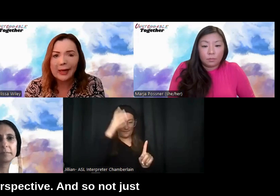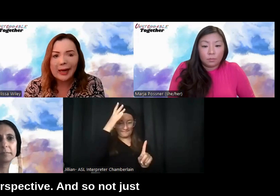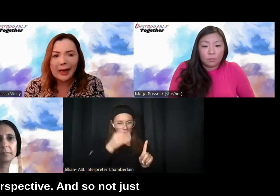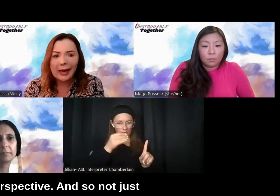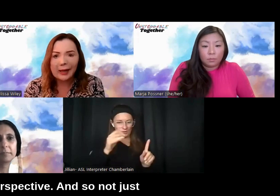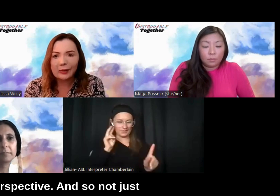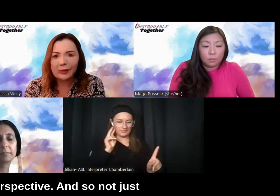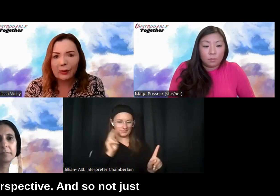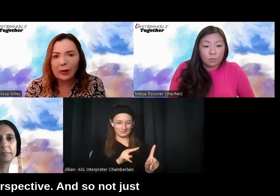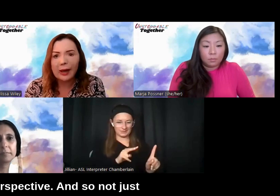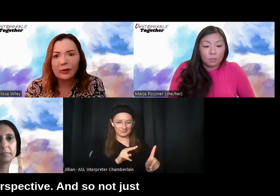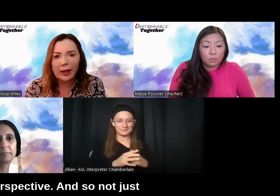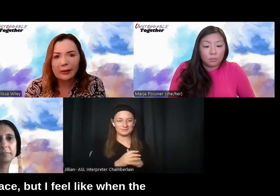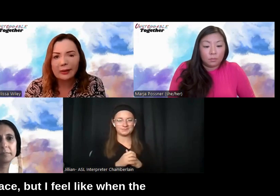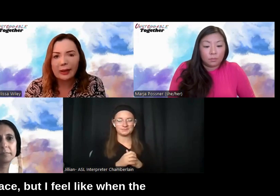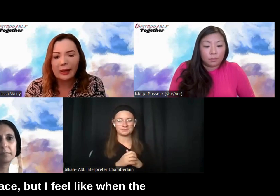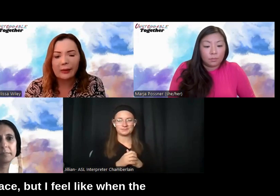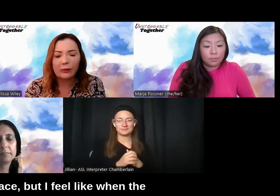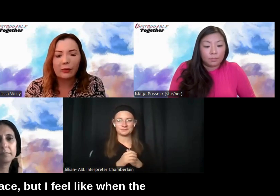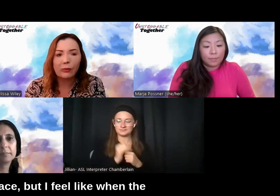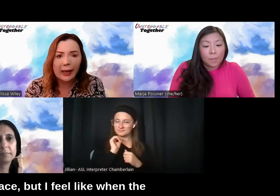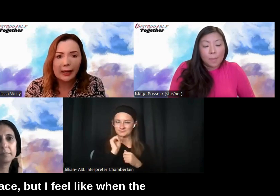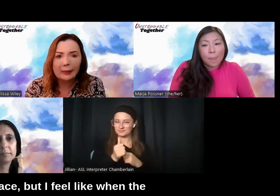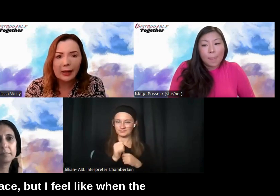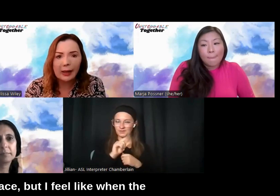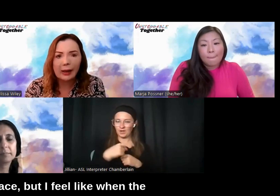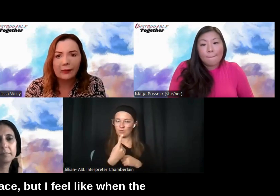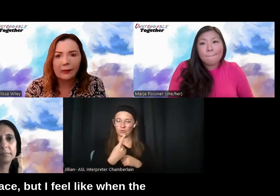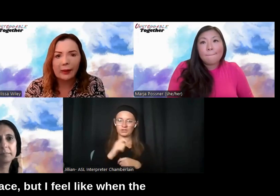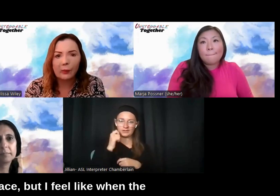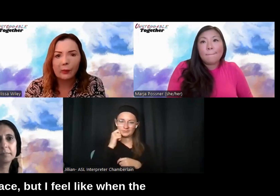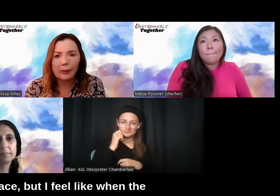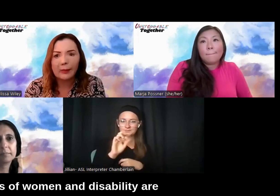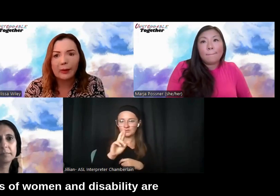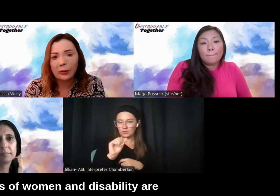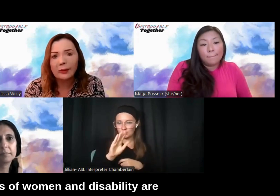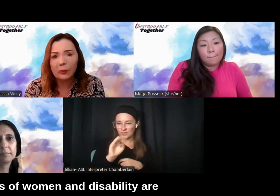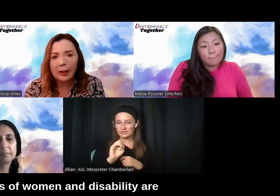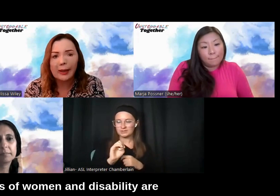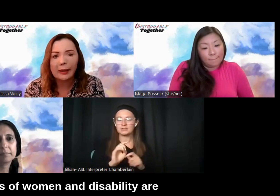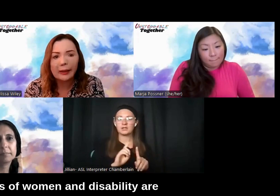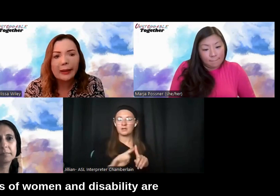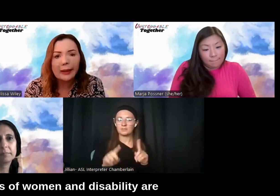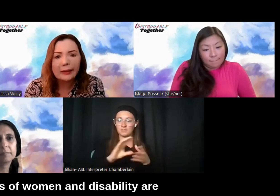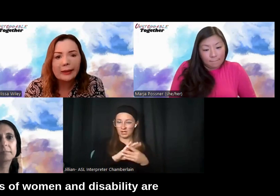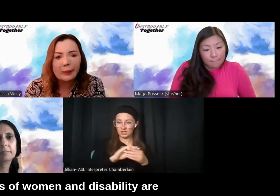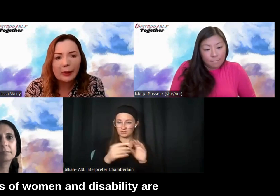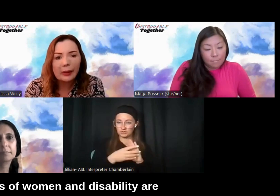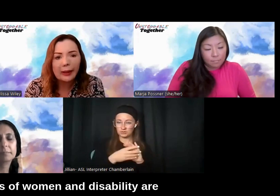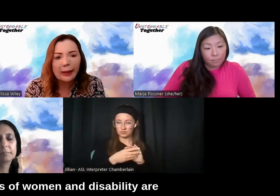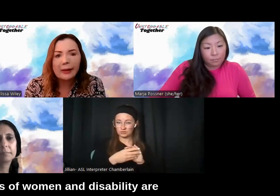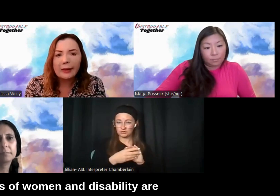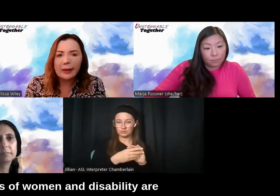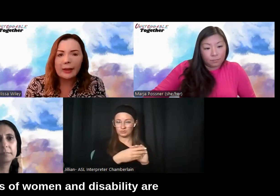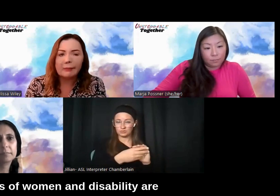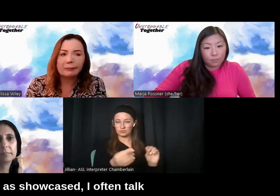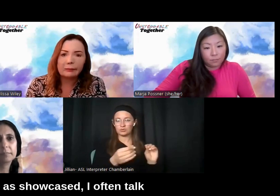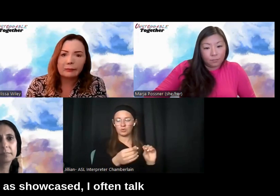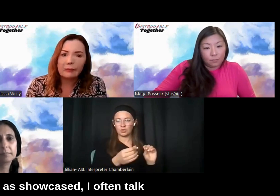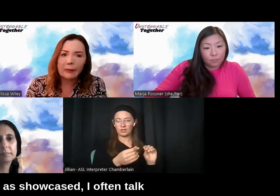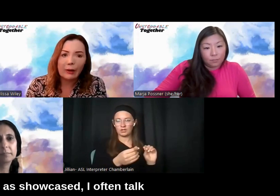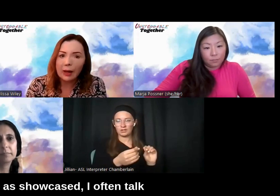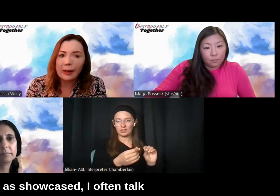perspective. And so not just in race, but I feel like the stories of women and disability